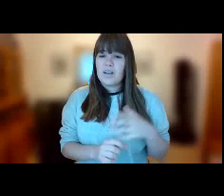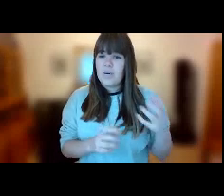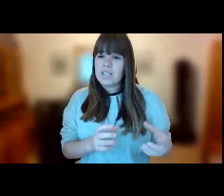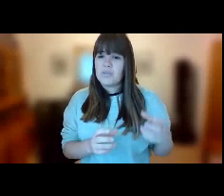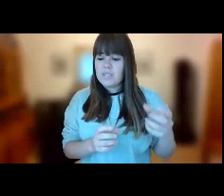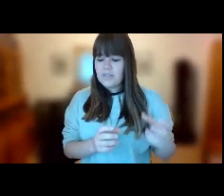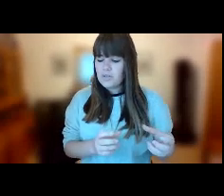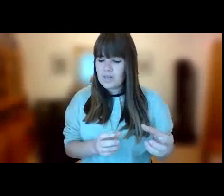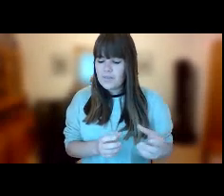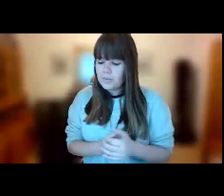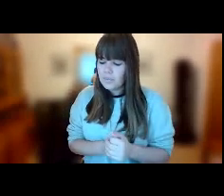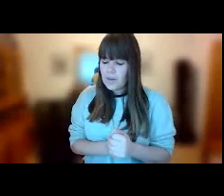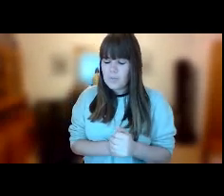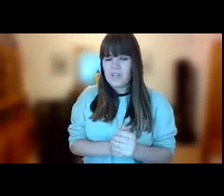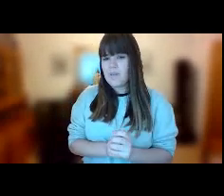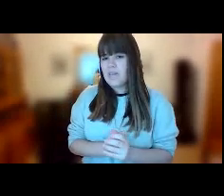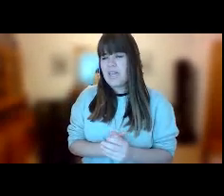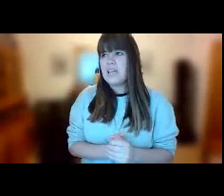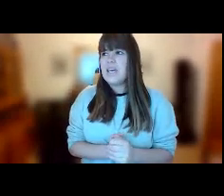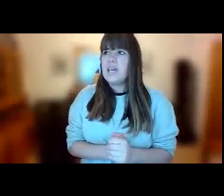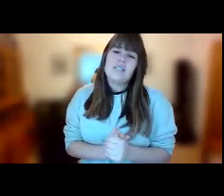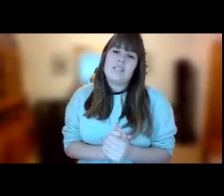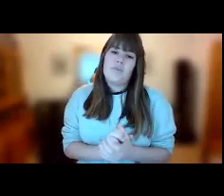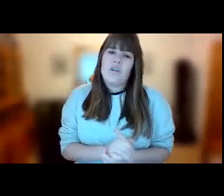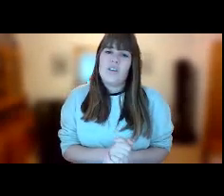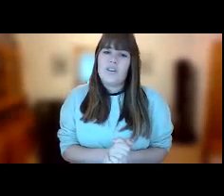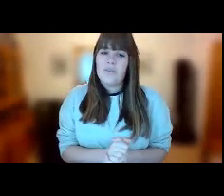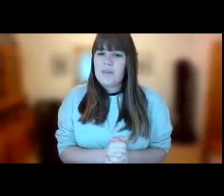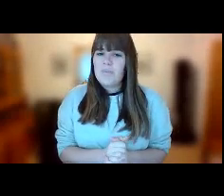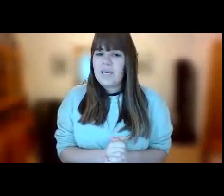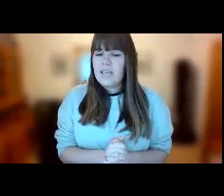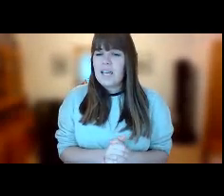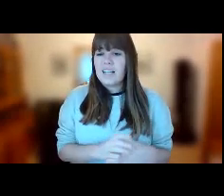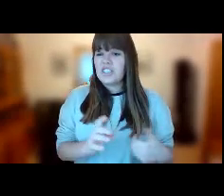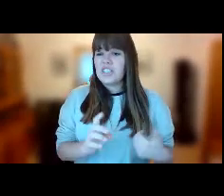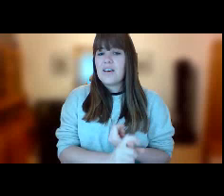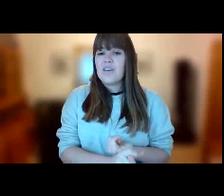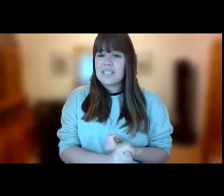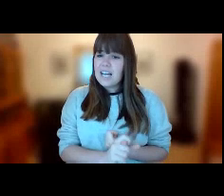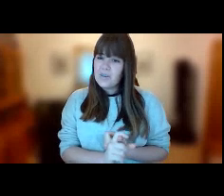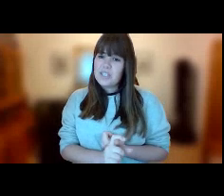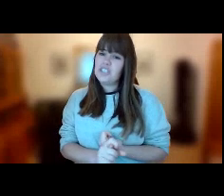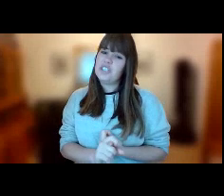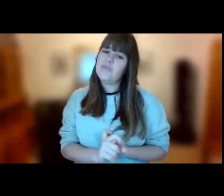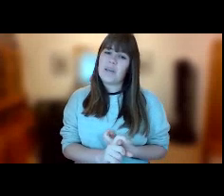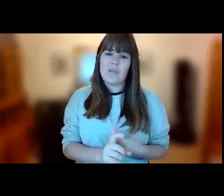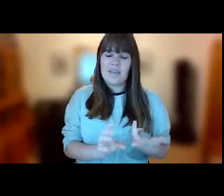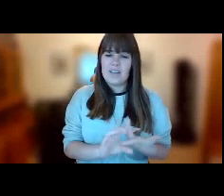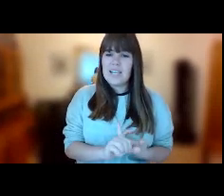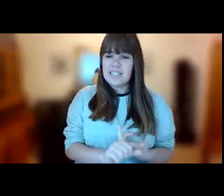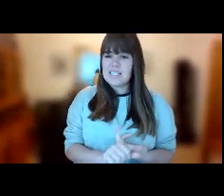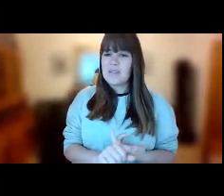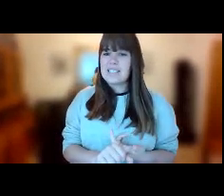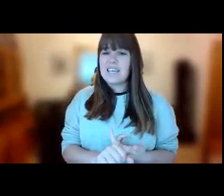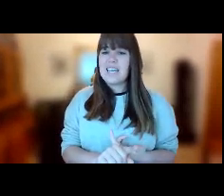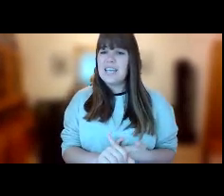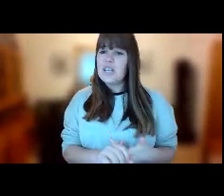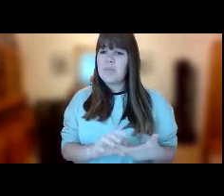a more kind of personal individual level, and whether that be someone who maybe English isn't their first language, maybe they have a